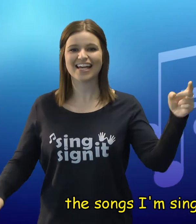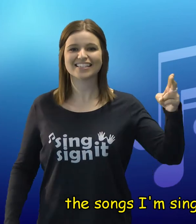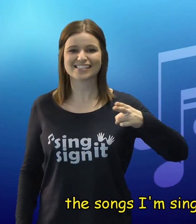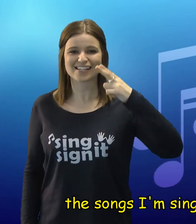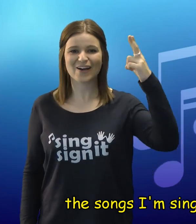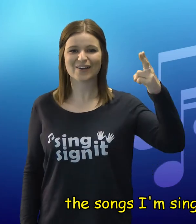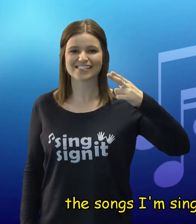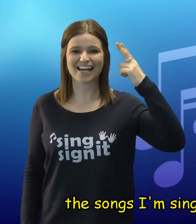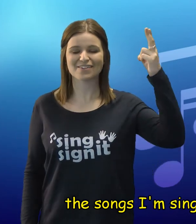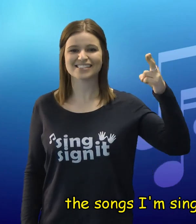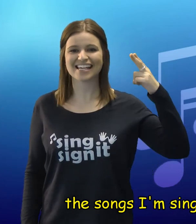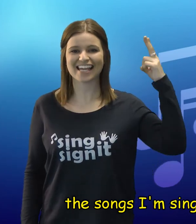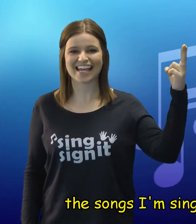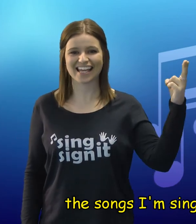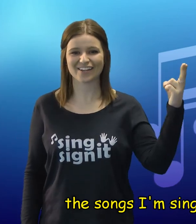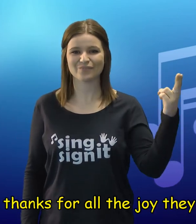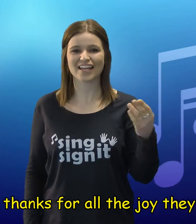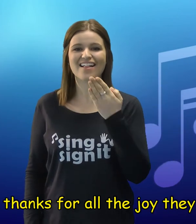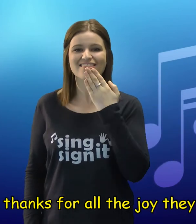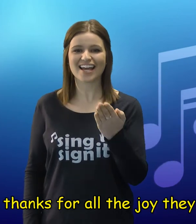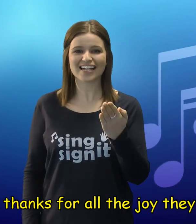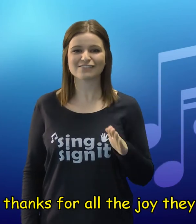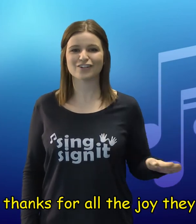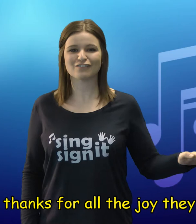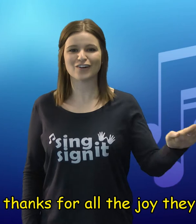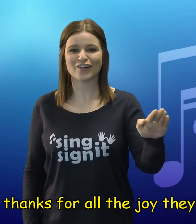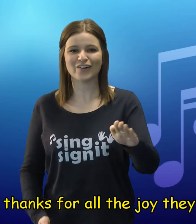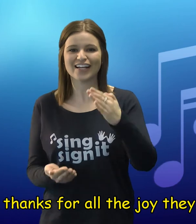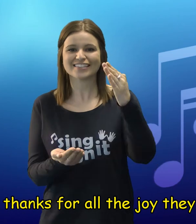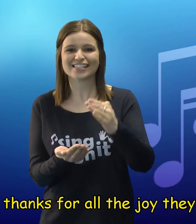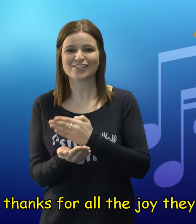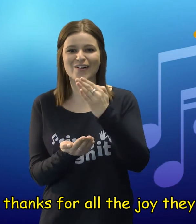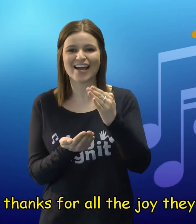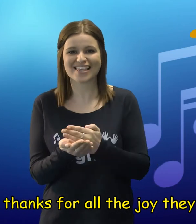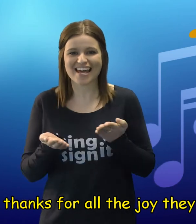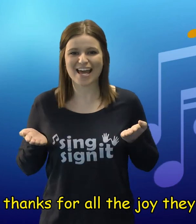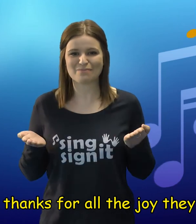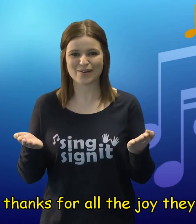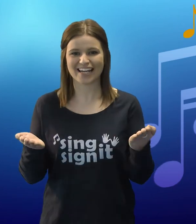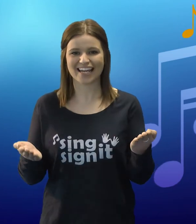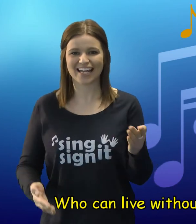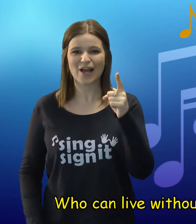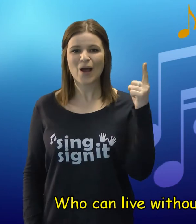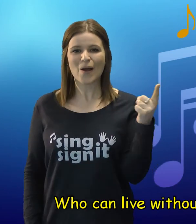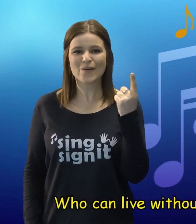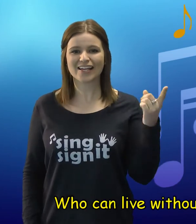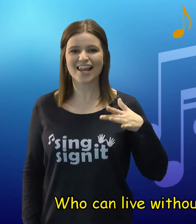the songs I'm singing. Thanks for all the joy they're bringing. Who can